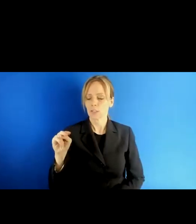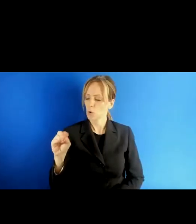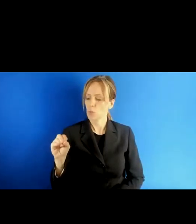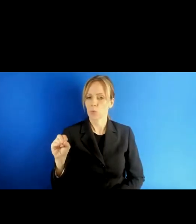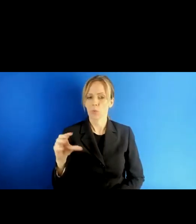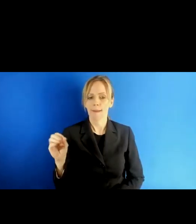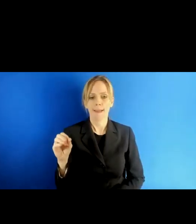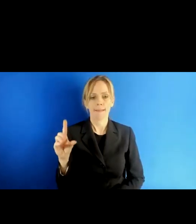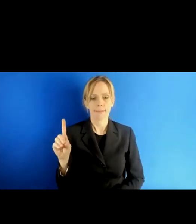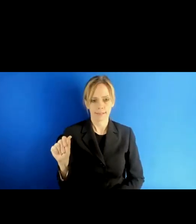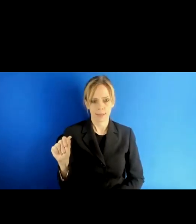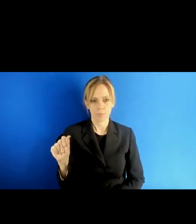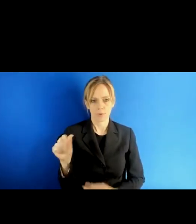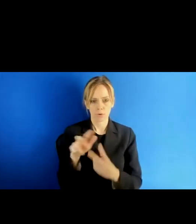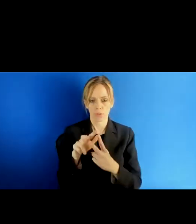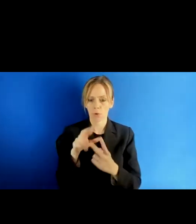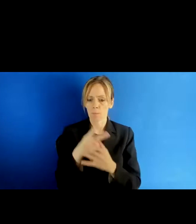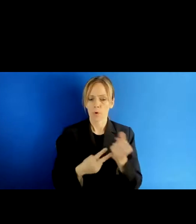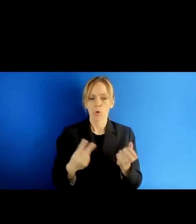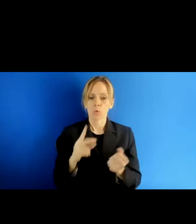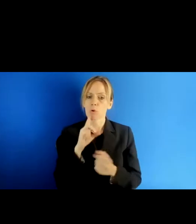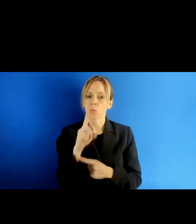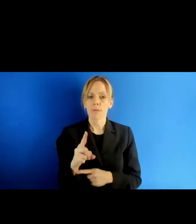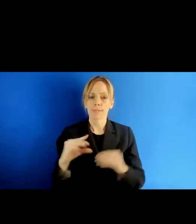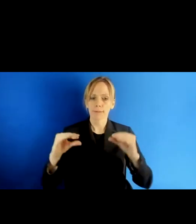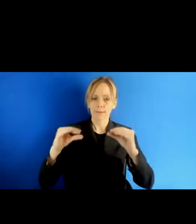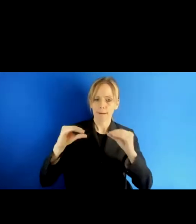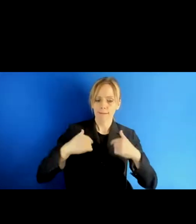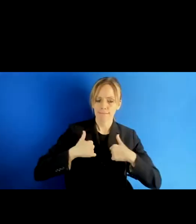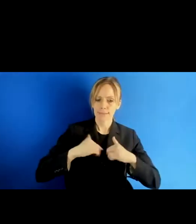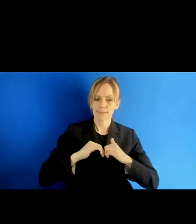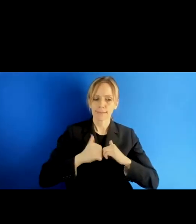has really taught me how to